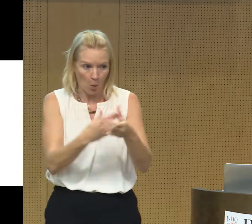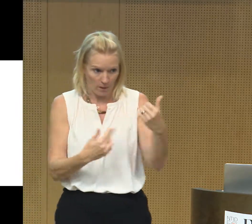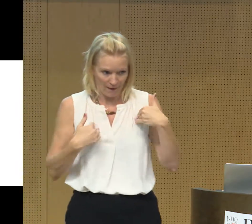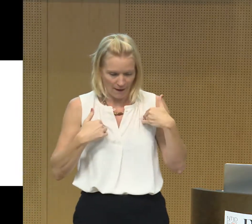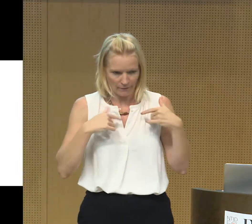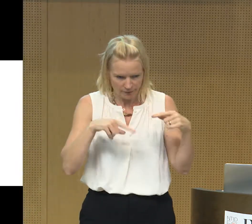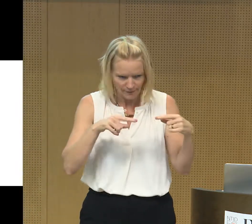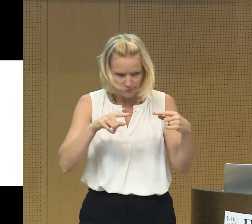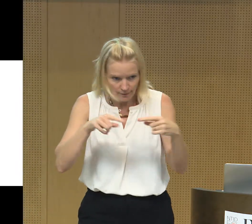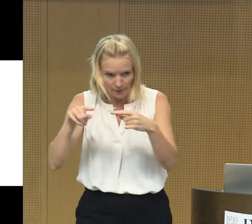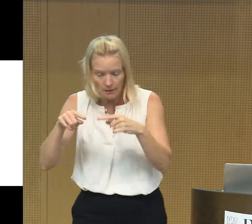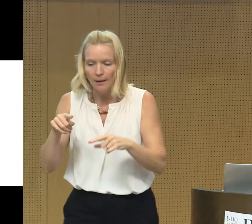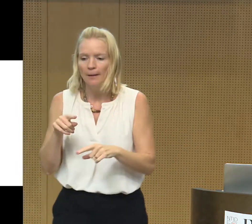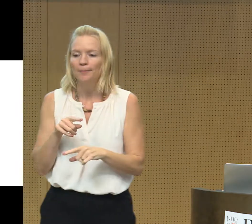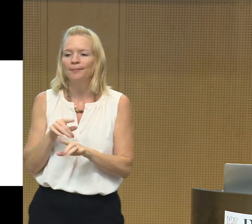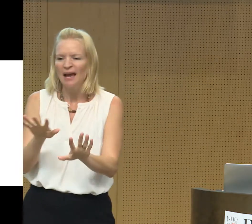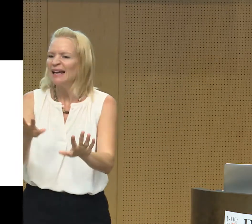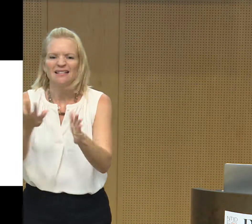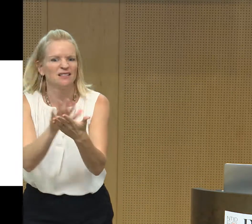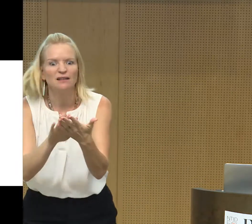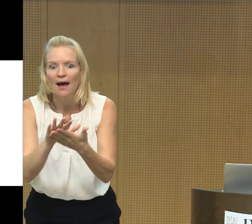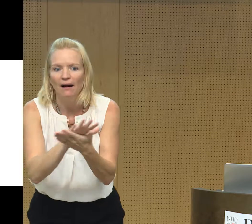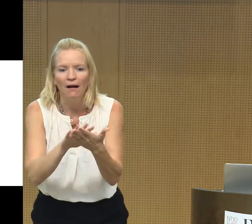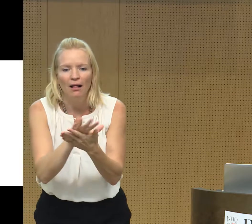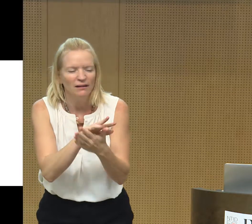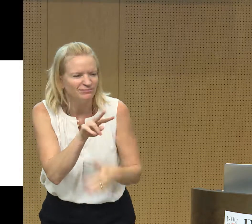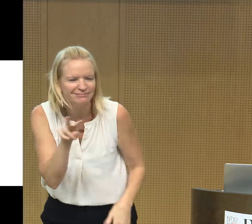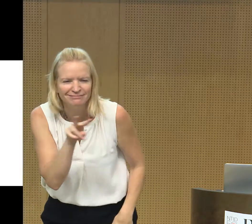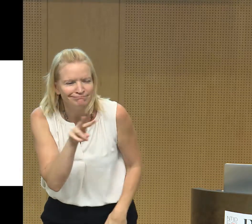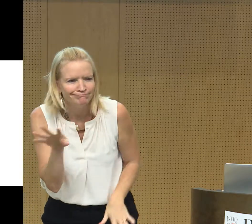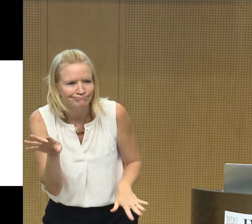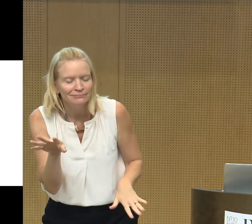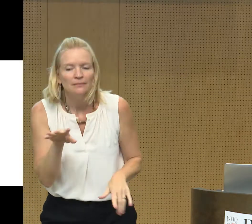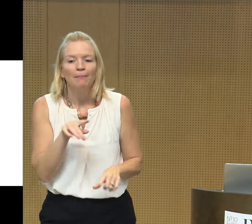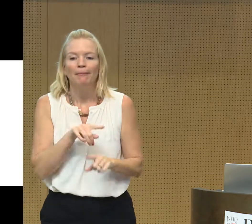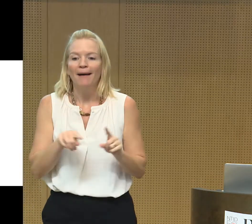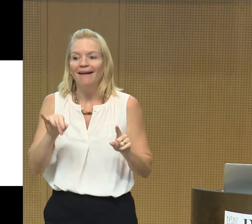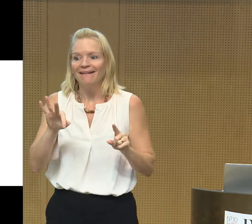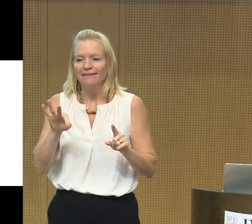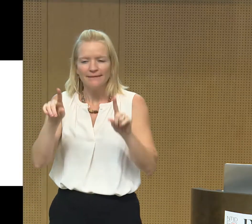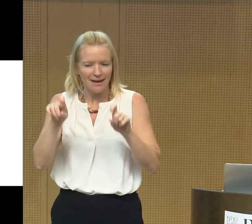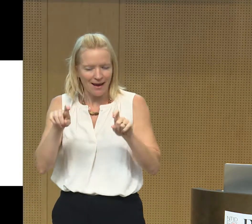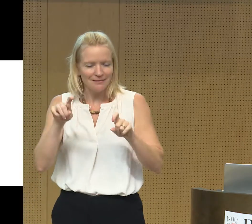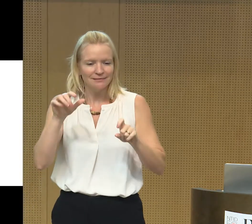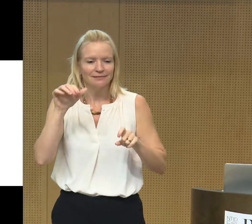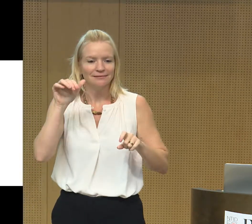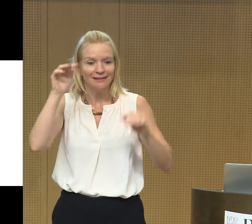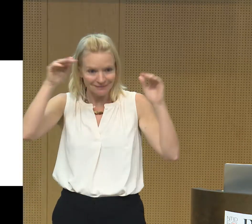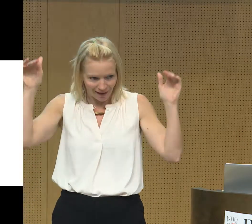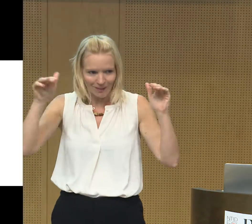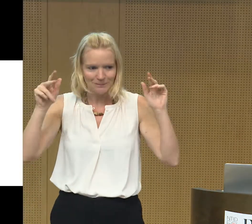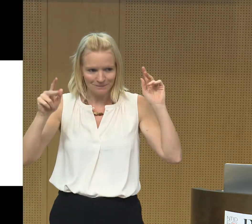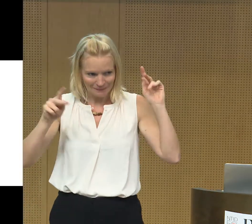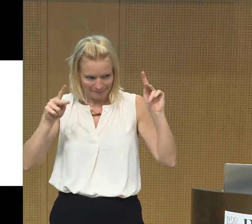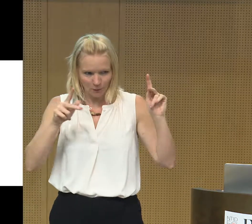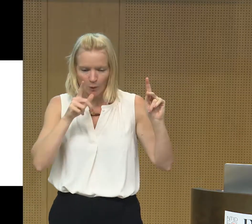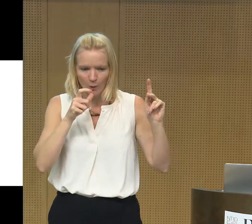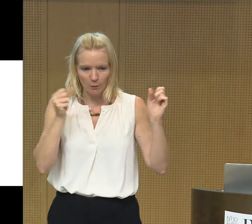bit of jerkiness. It's a little bit subtle, but if you're testing adults who are native signers,